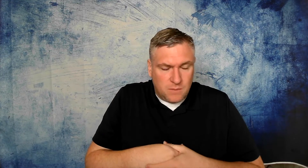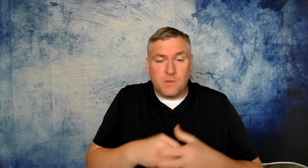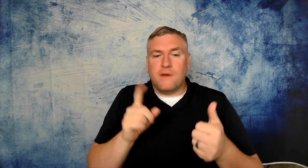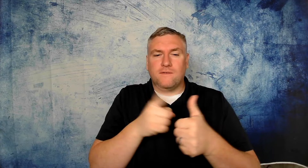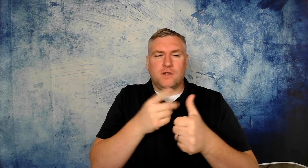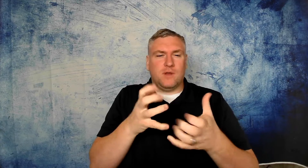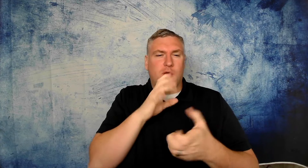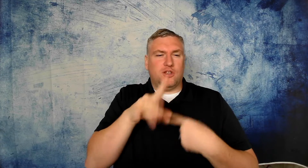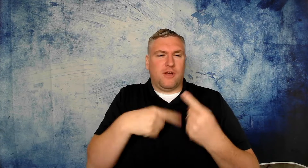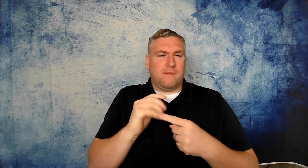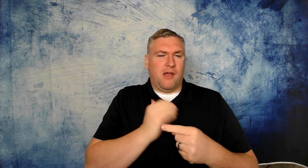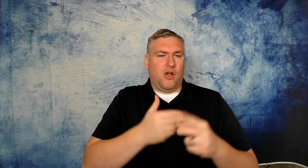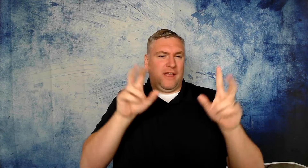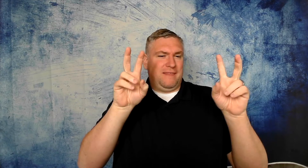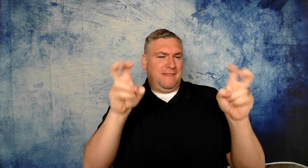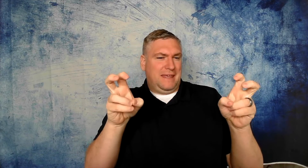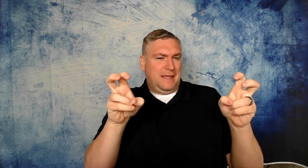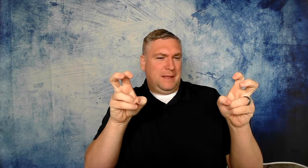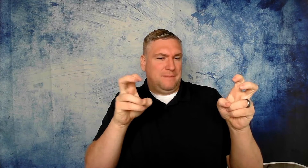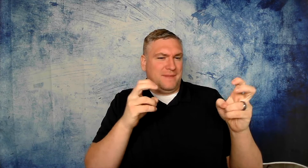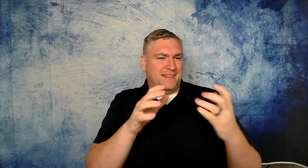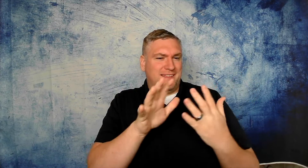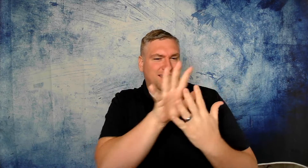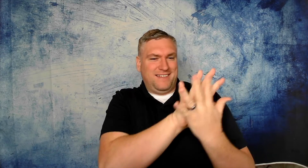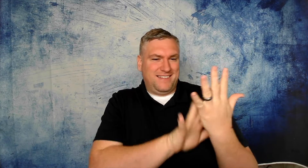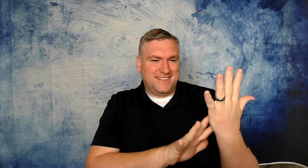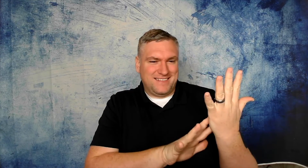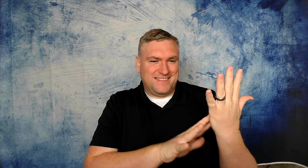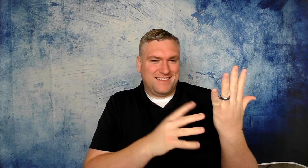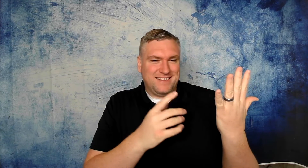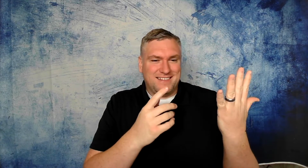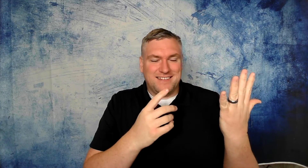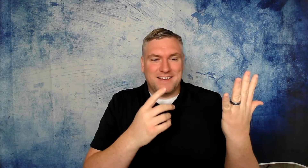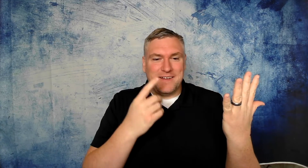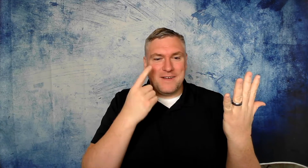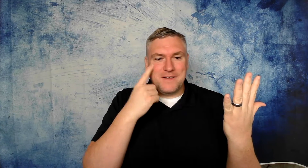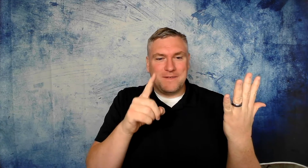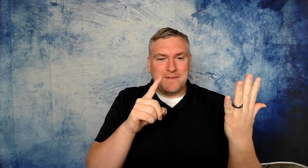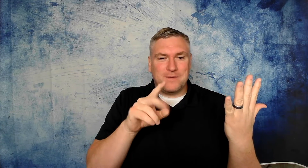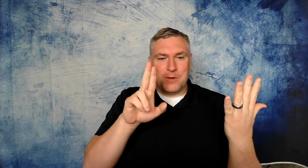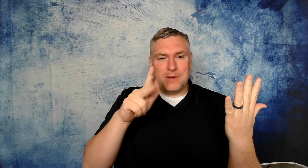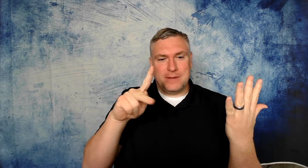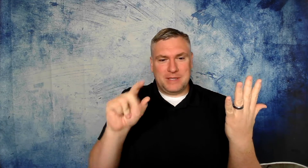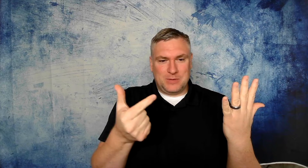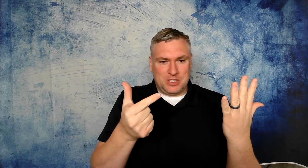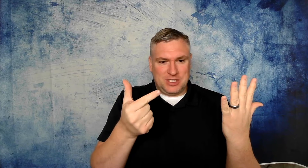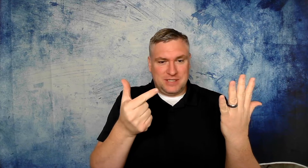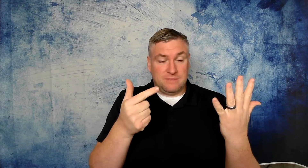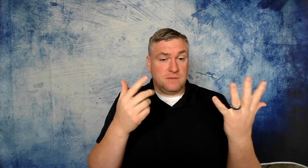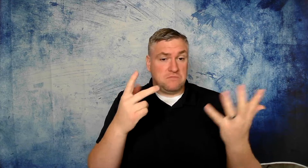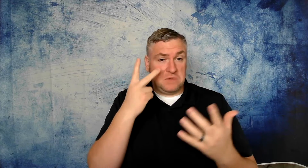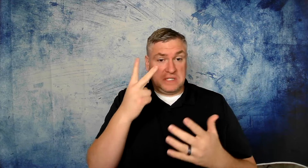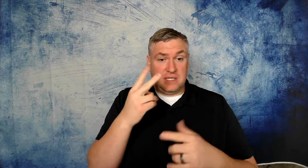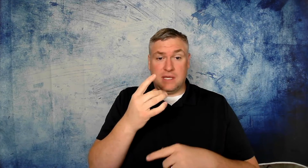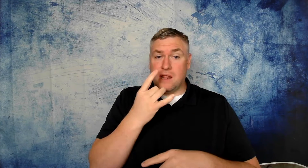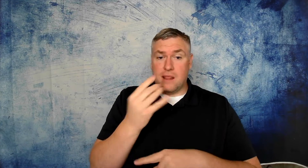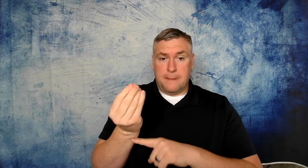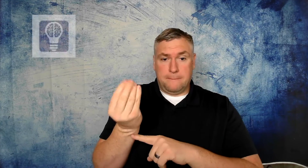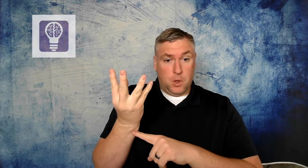What is it? First, we need to talk about the theme of the design for the Portrait of a Graduate.